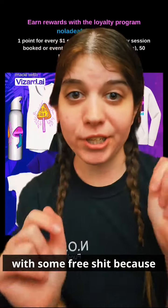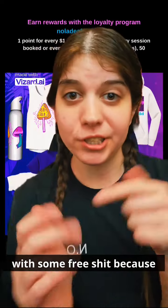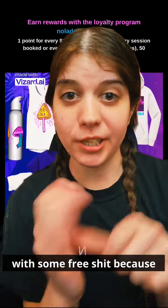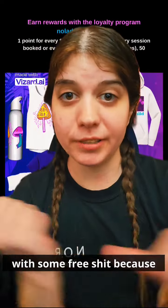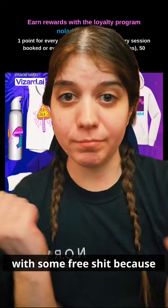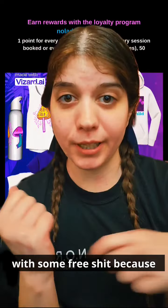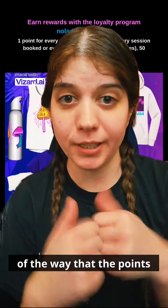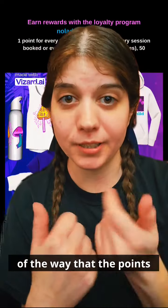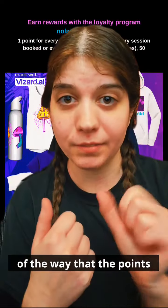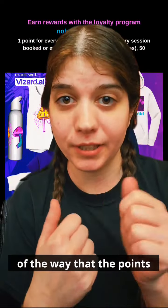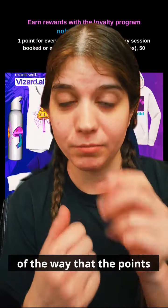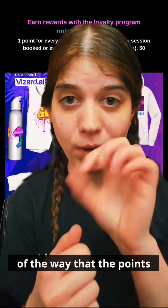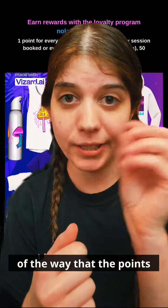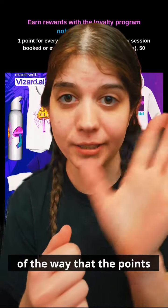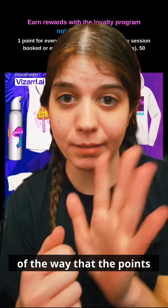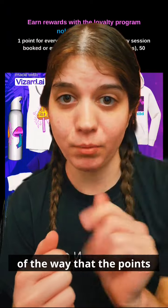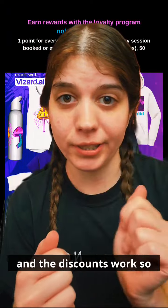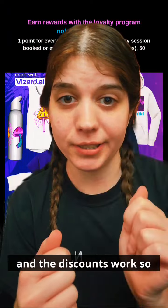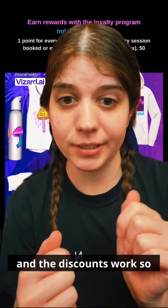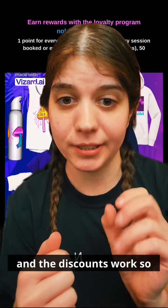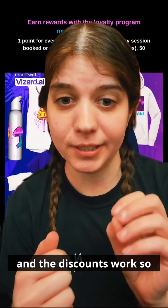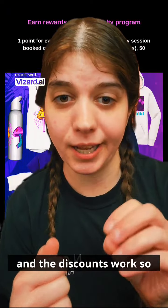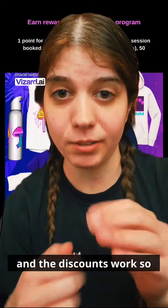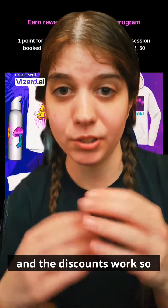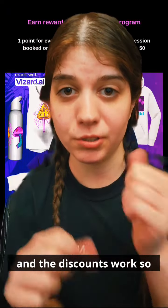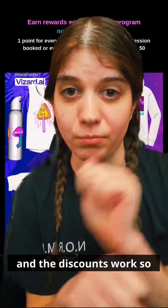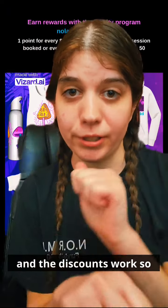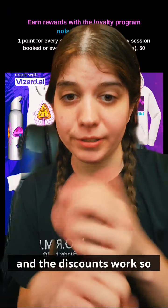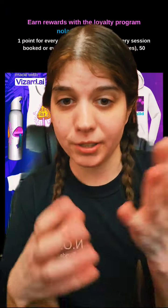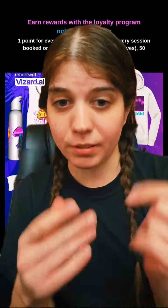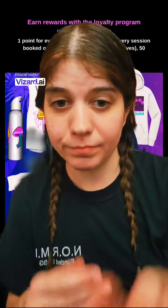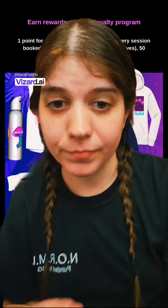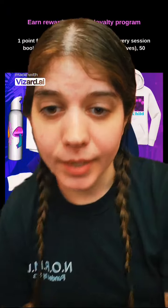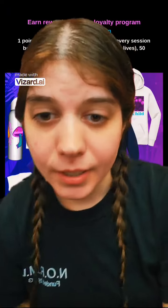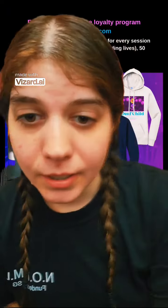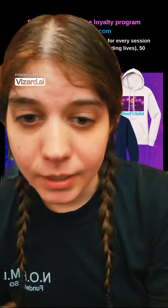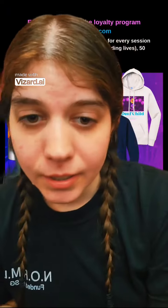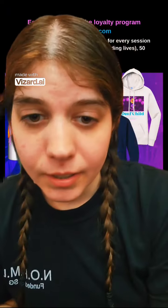shit because of the way that the points and the discounts work, so.